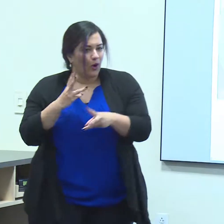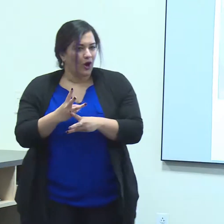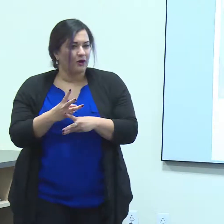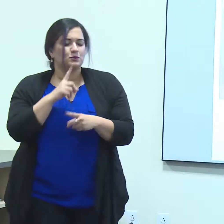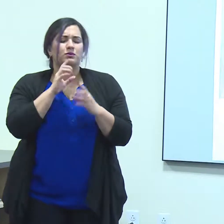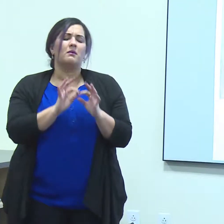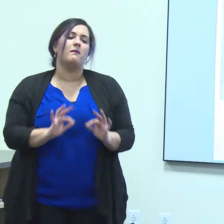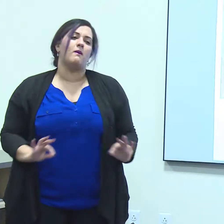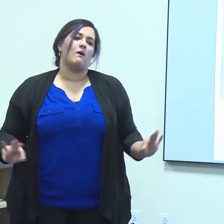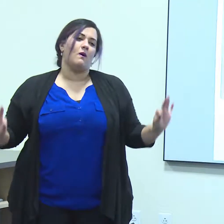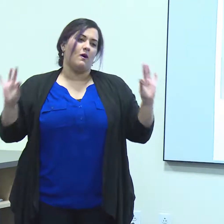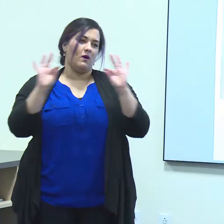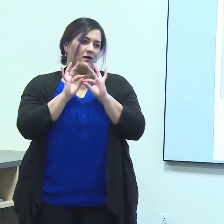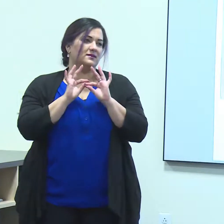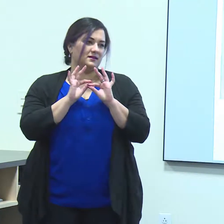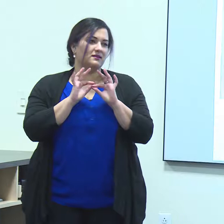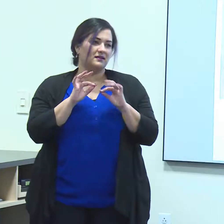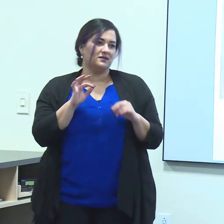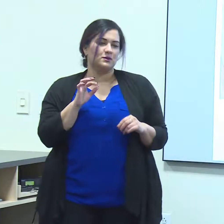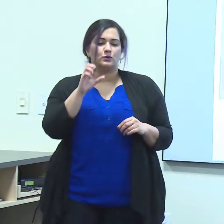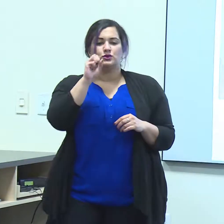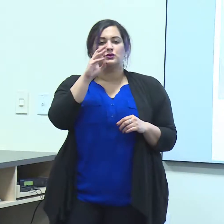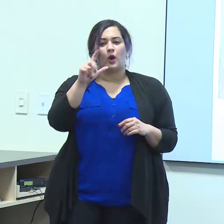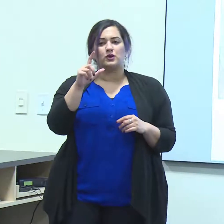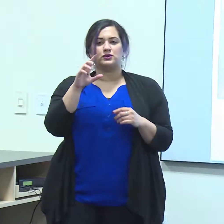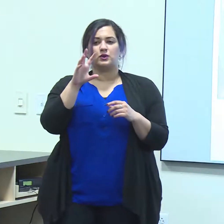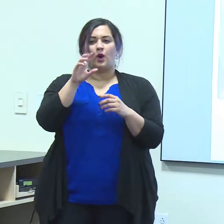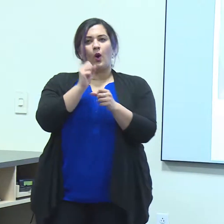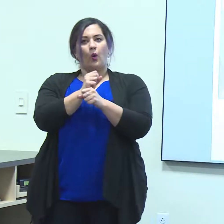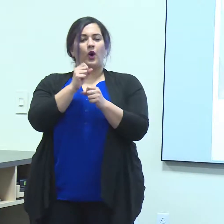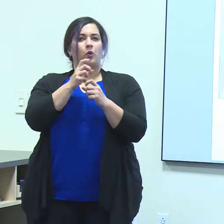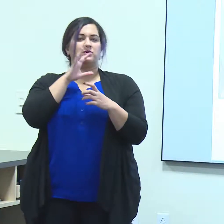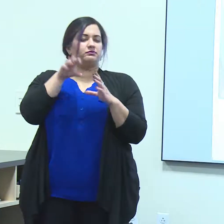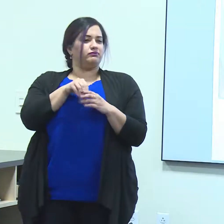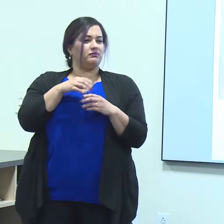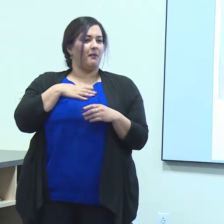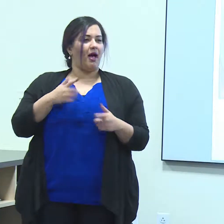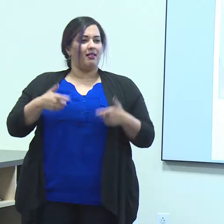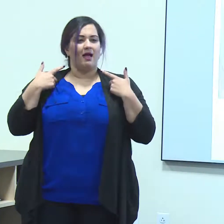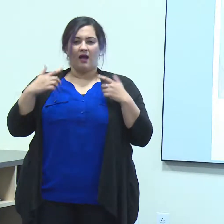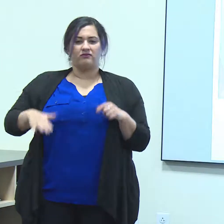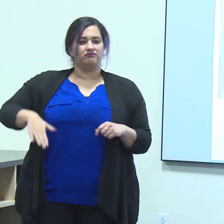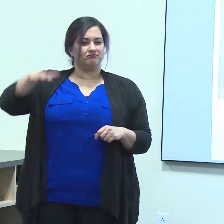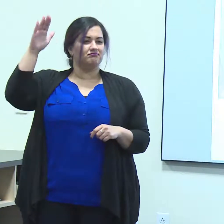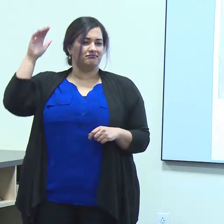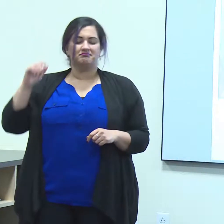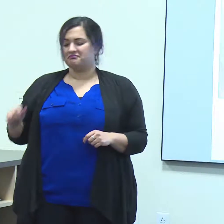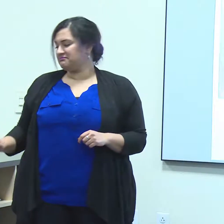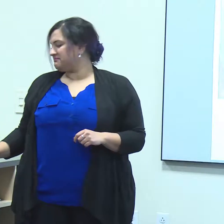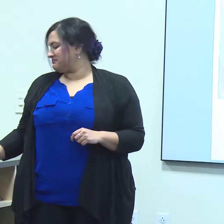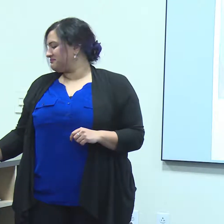I should be exposed to deaf culture and language. And that was very important. And that has impacted my life growing up.